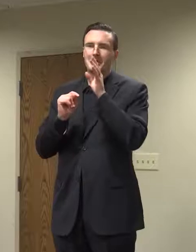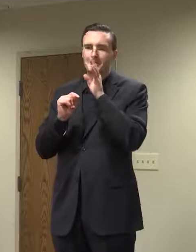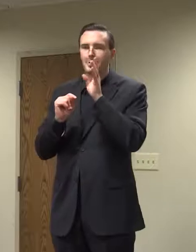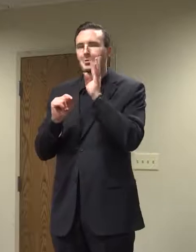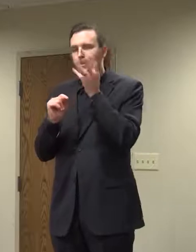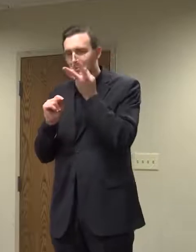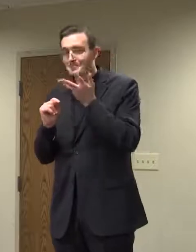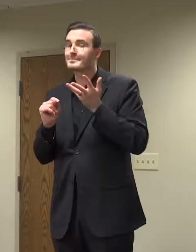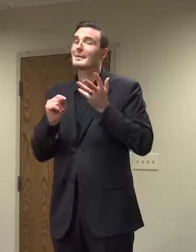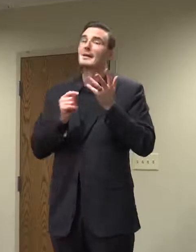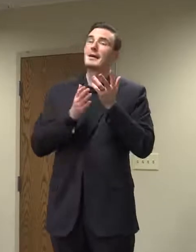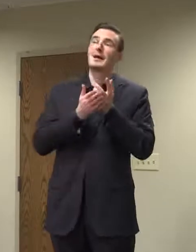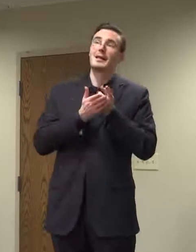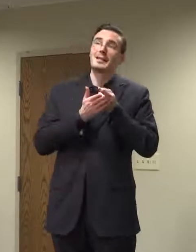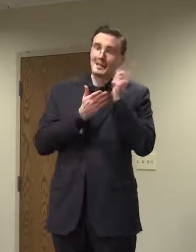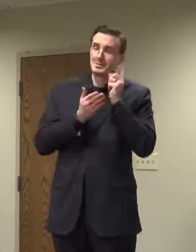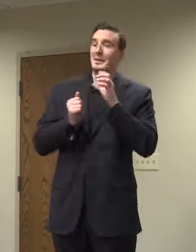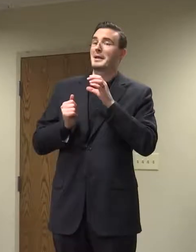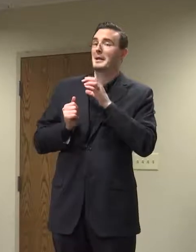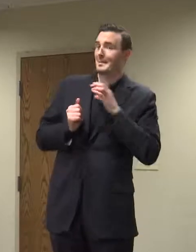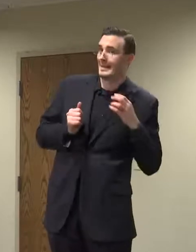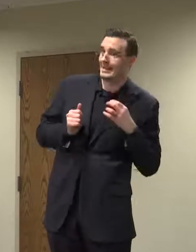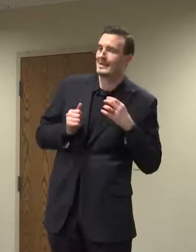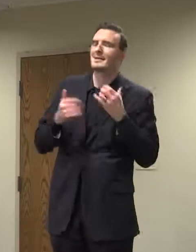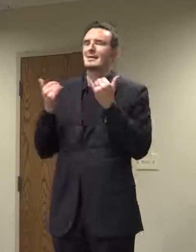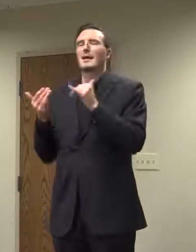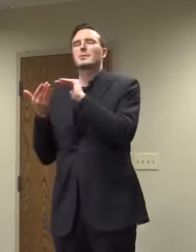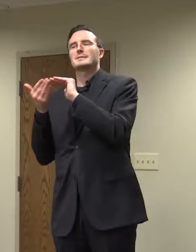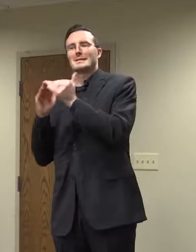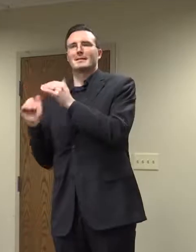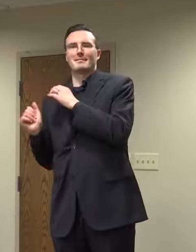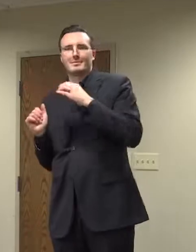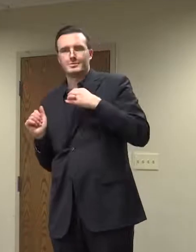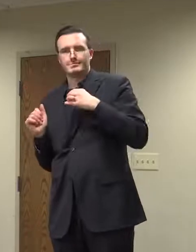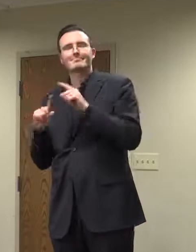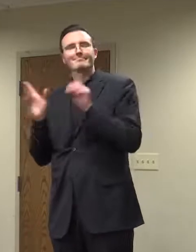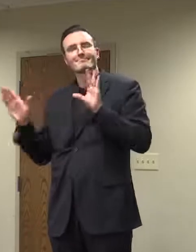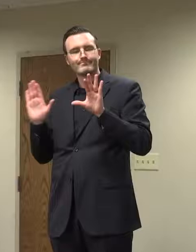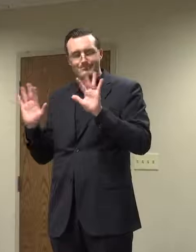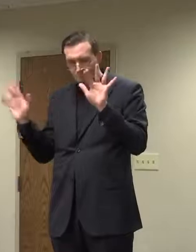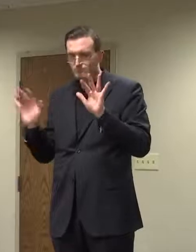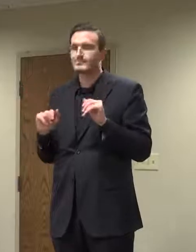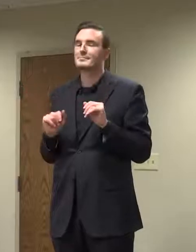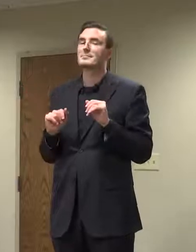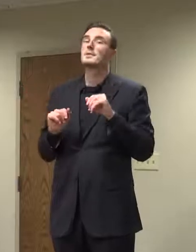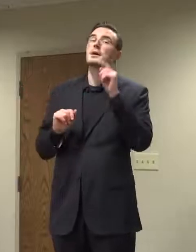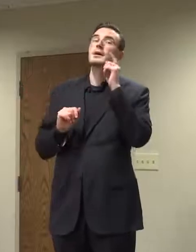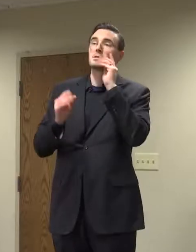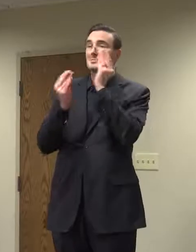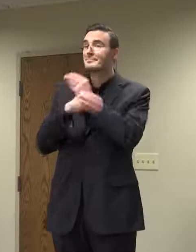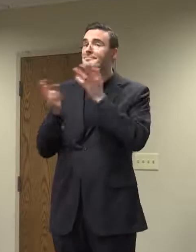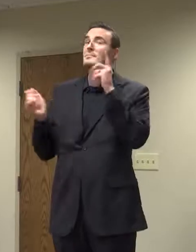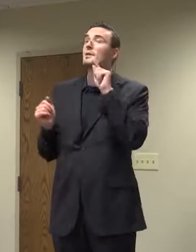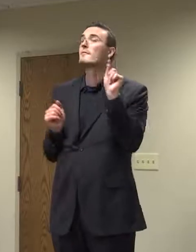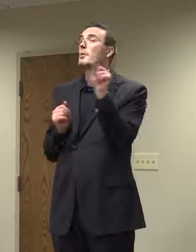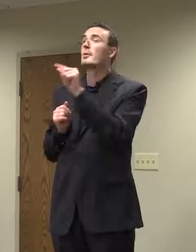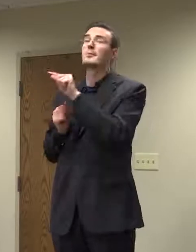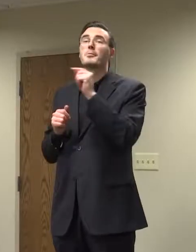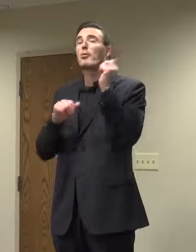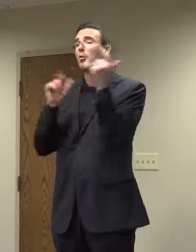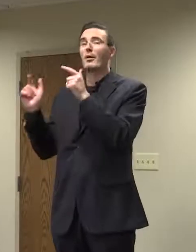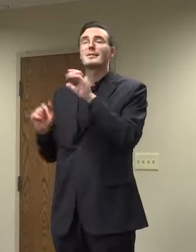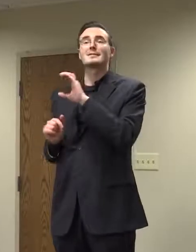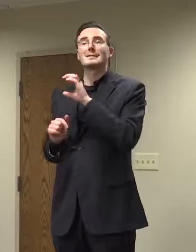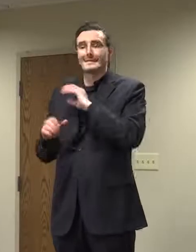committee. Tonight is City Council. So first and foremost, for all residents of Rockford, you should be happy. We are not increasing